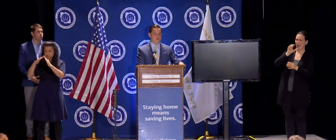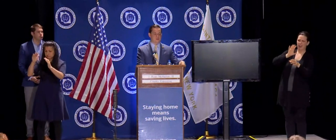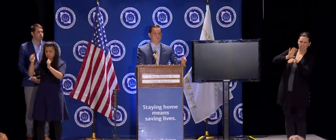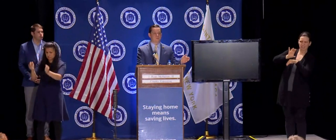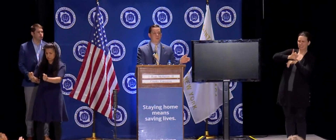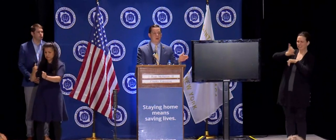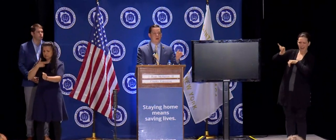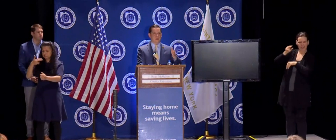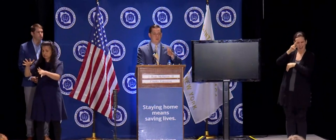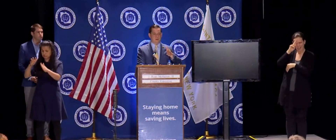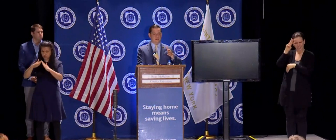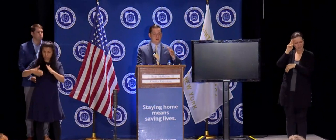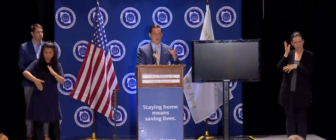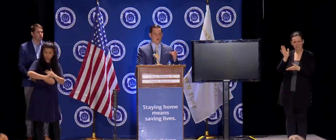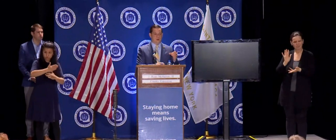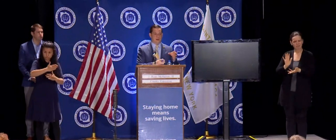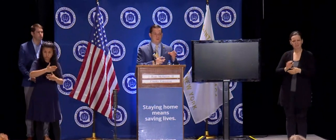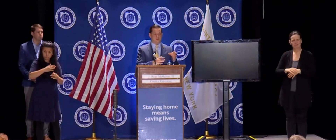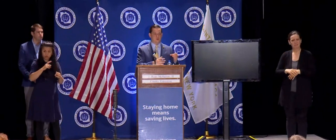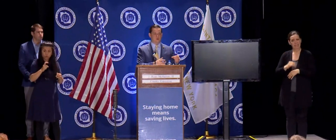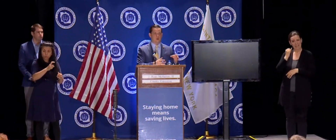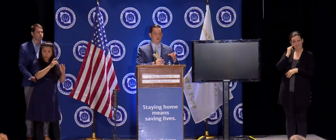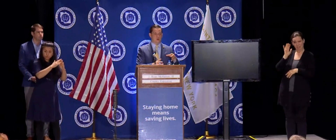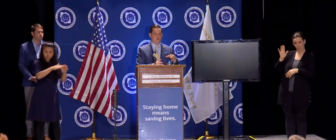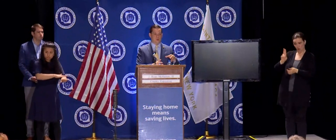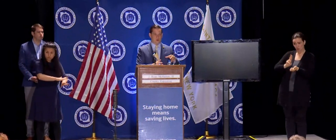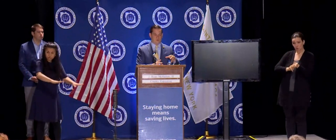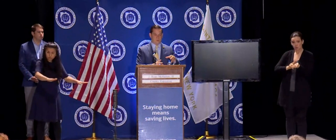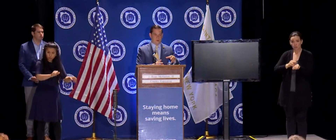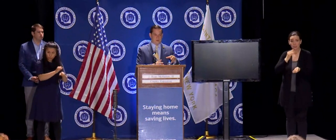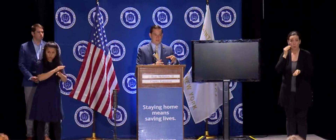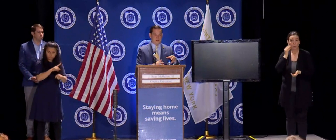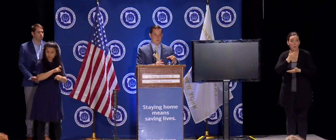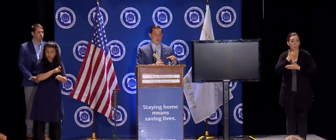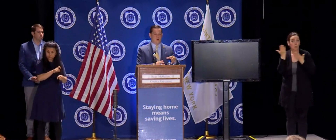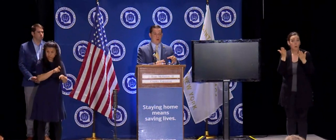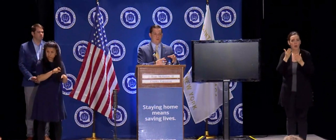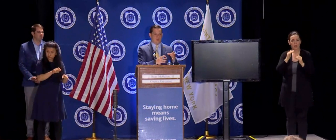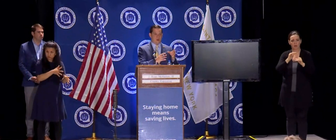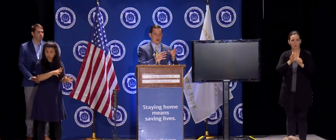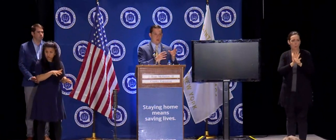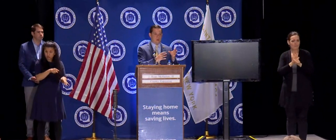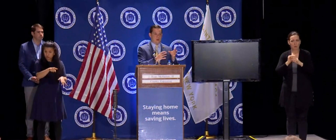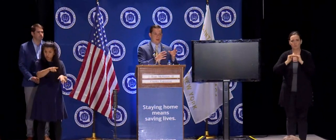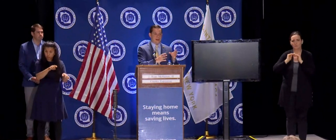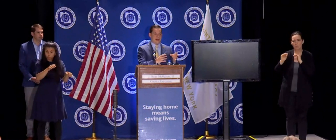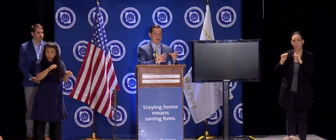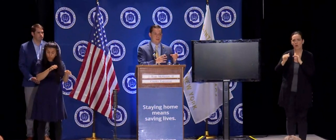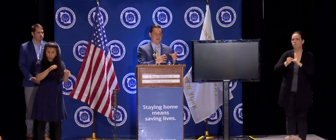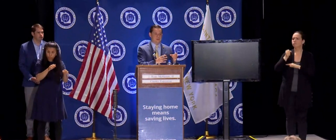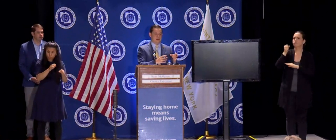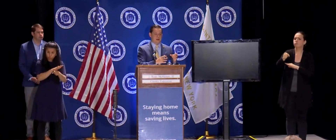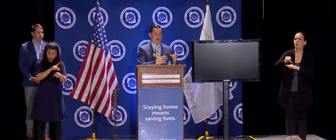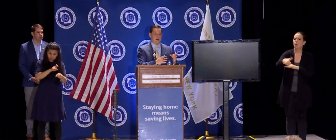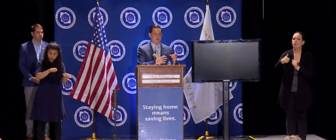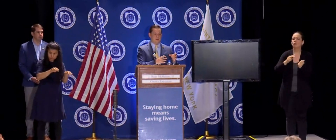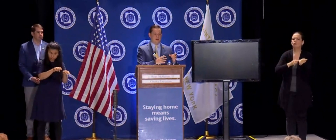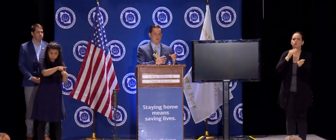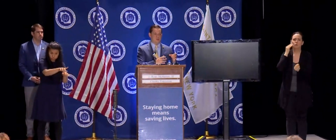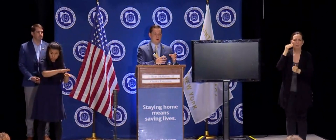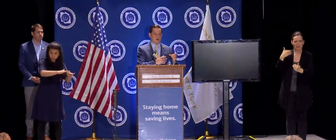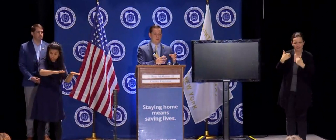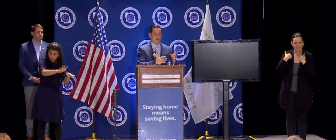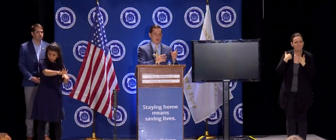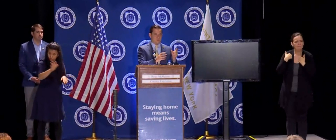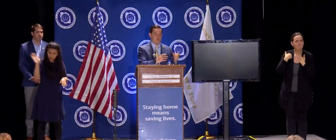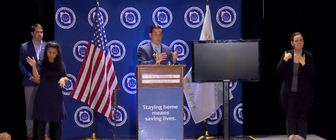COVID units, then let's go and have these folks go into a COVID unit for a period of time, or figure out guidance,